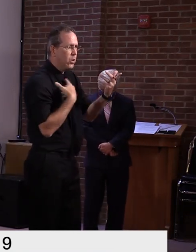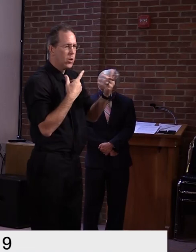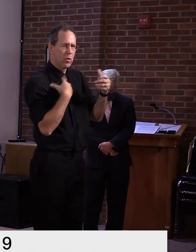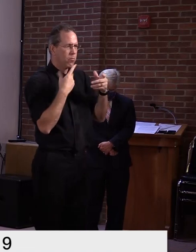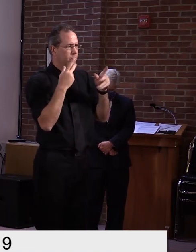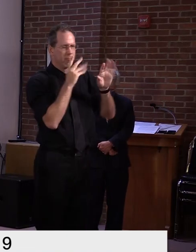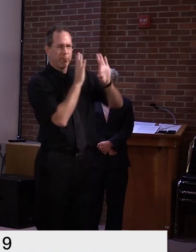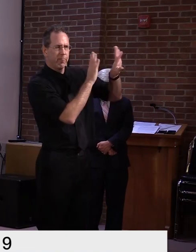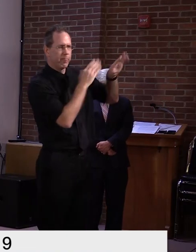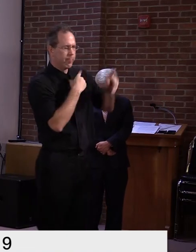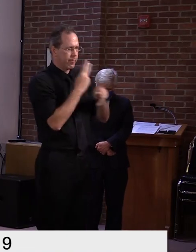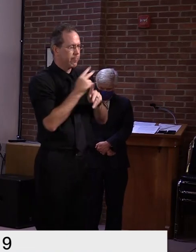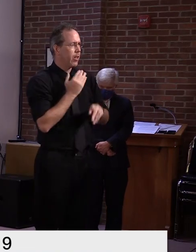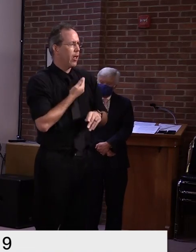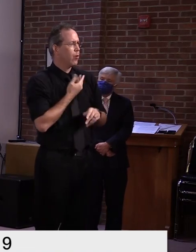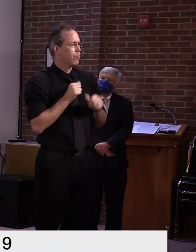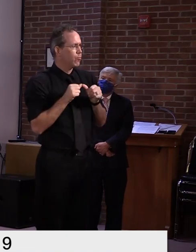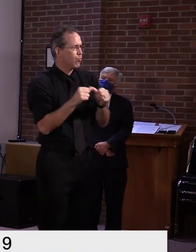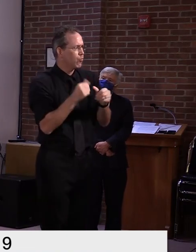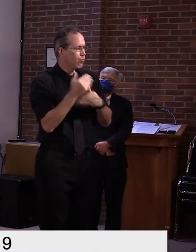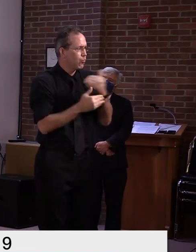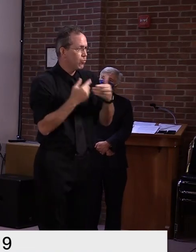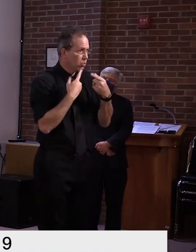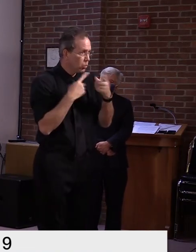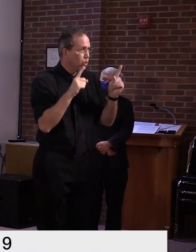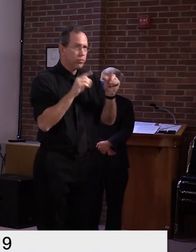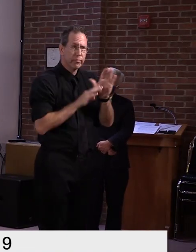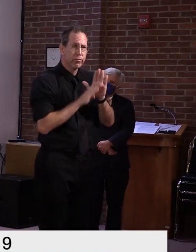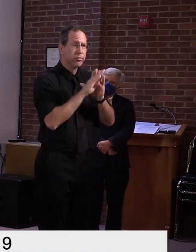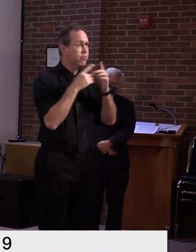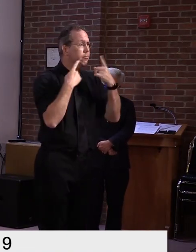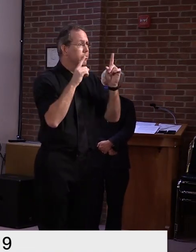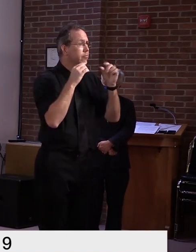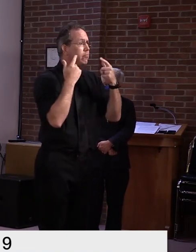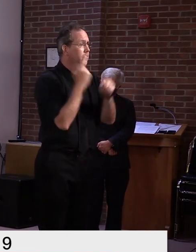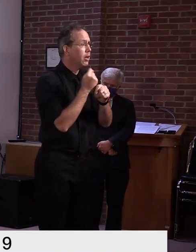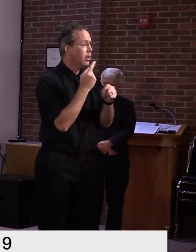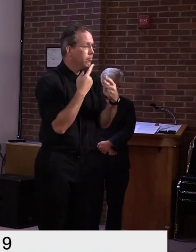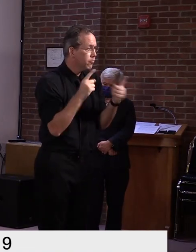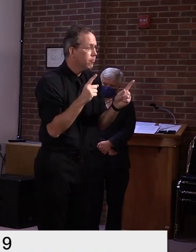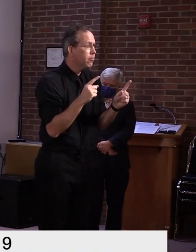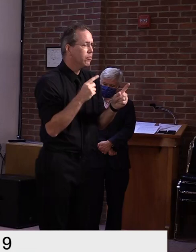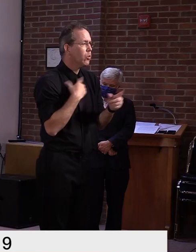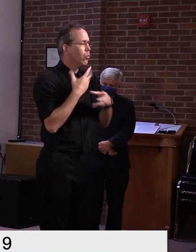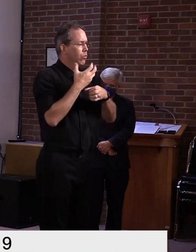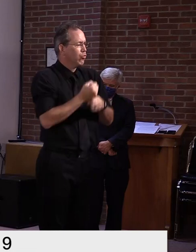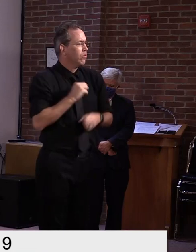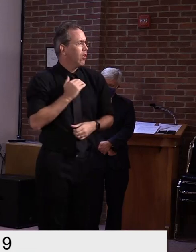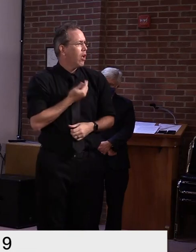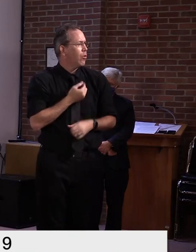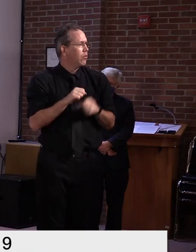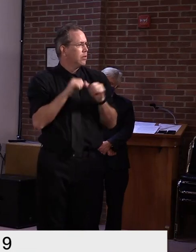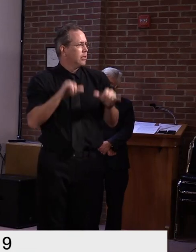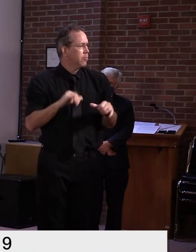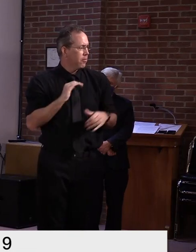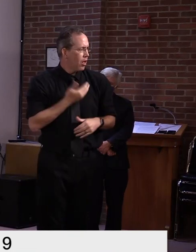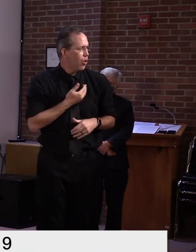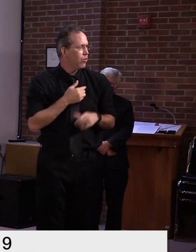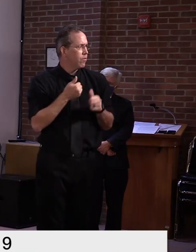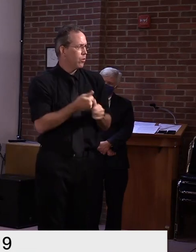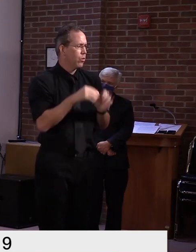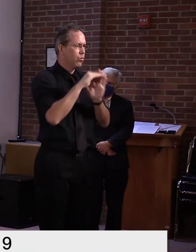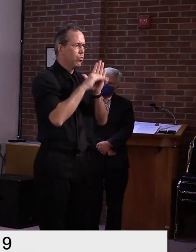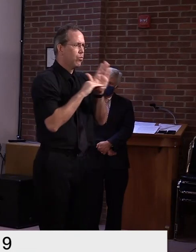I have great faith in our experts, our healthcare experts, and others about the path